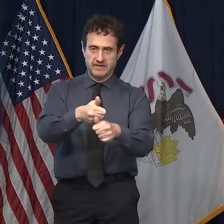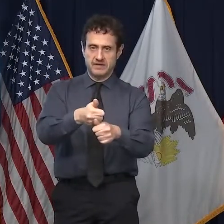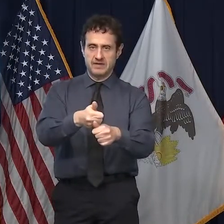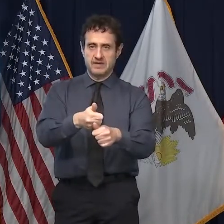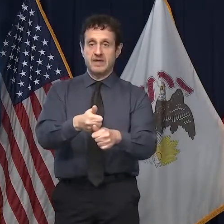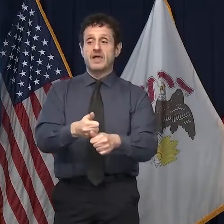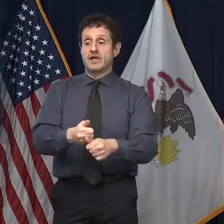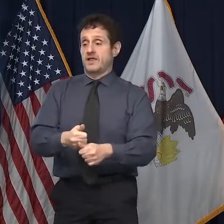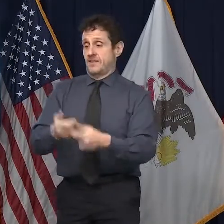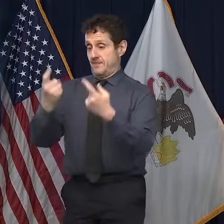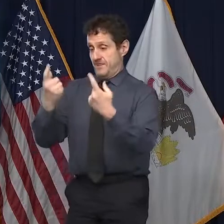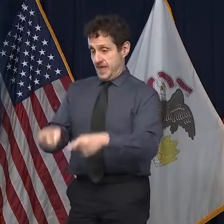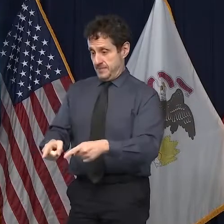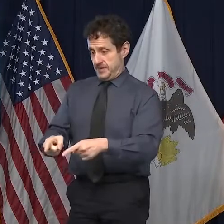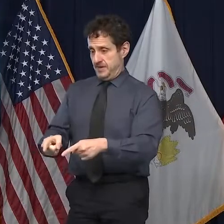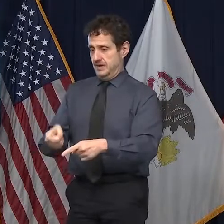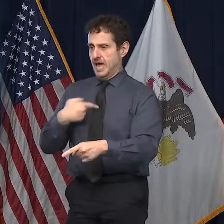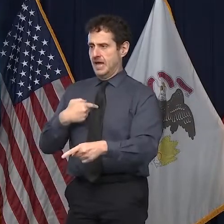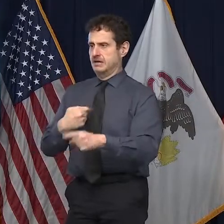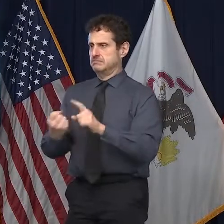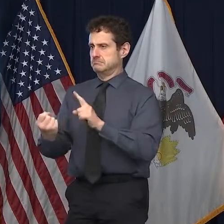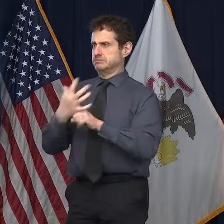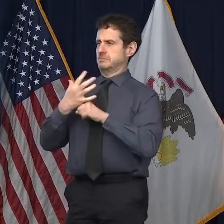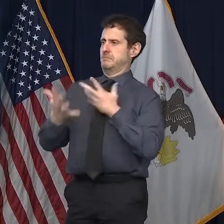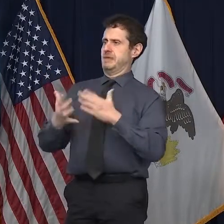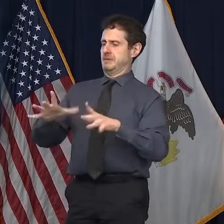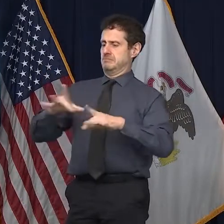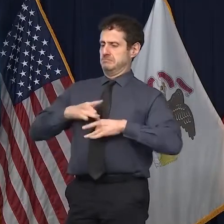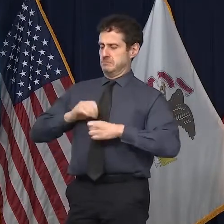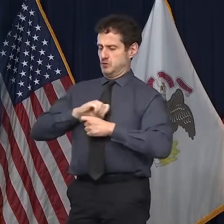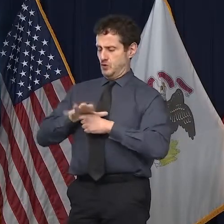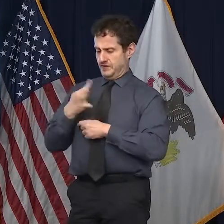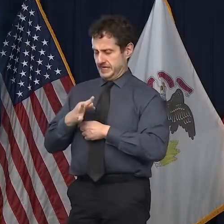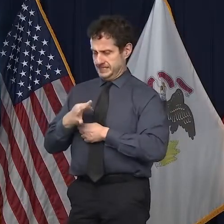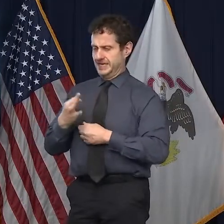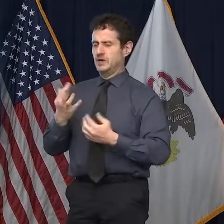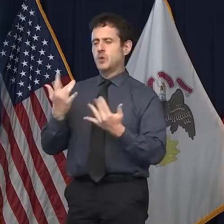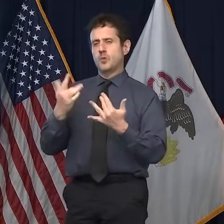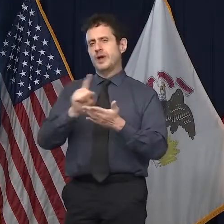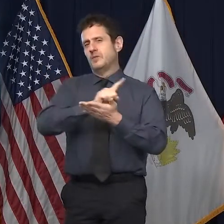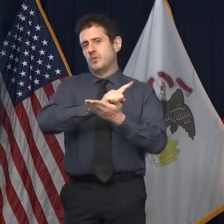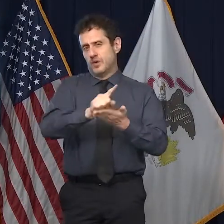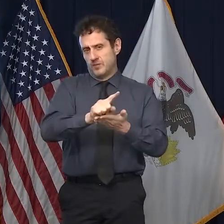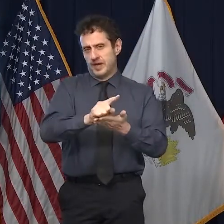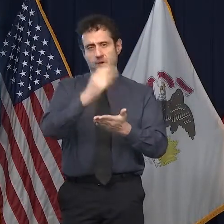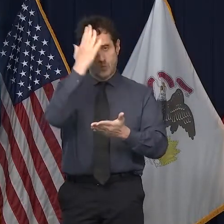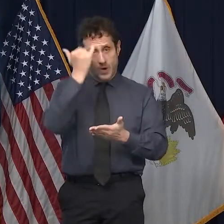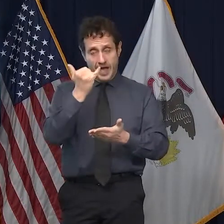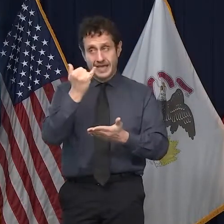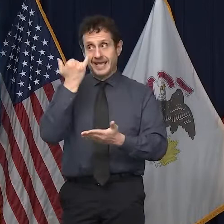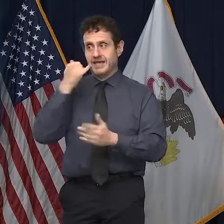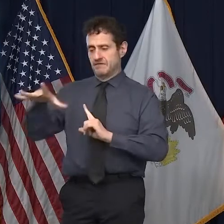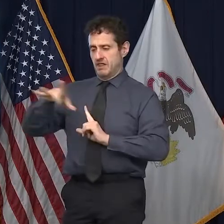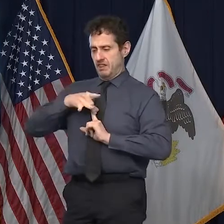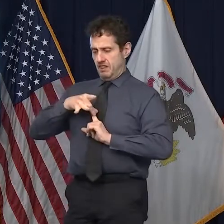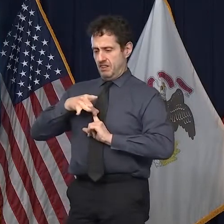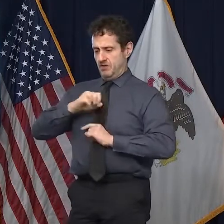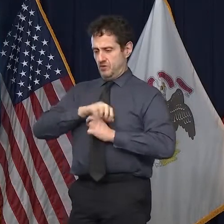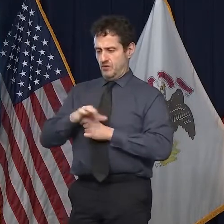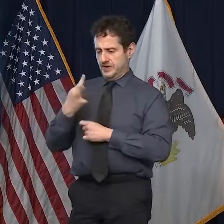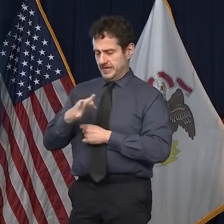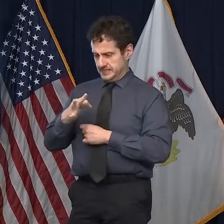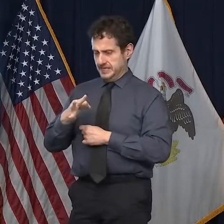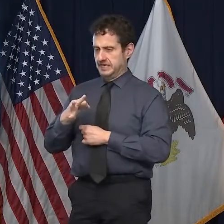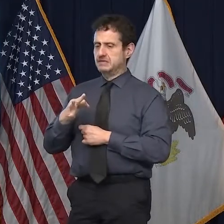week after the high-risk exposure, because it takes several days after exposure for a test to be positive if in fact